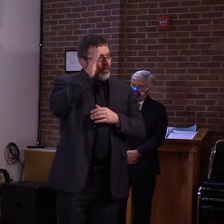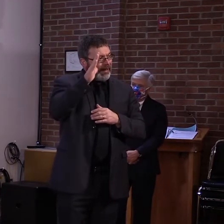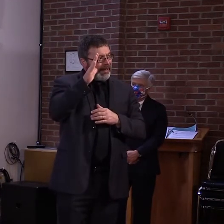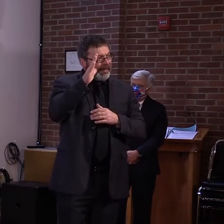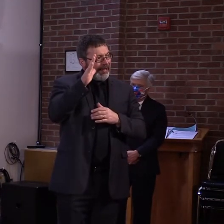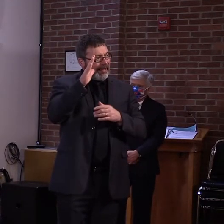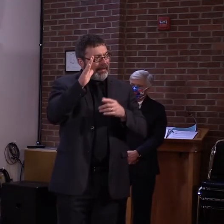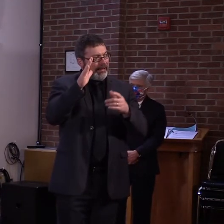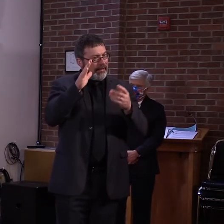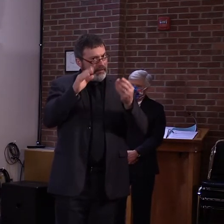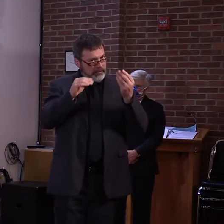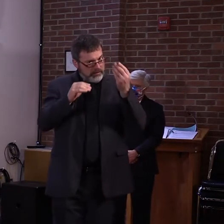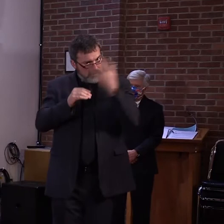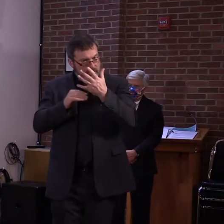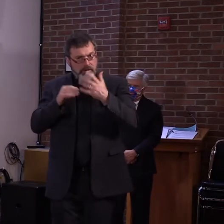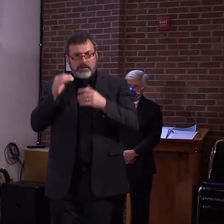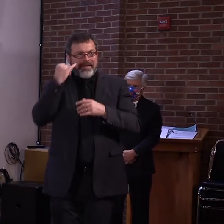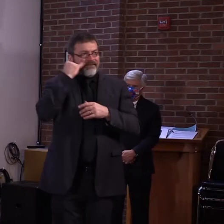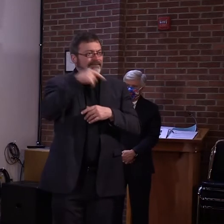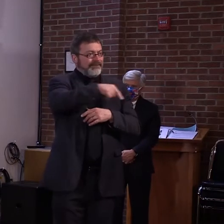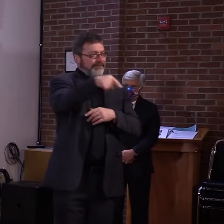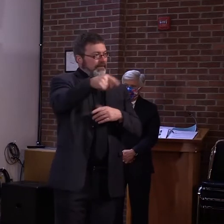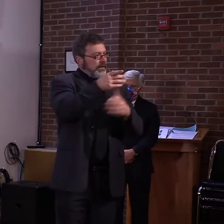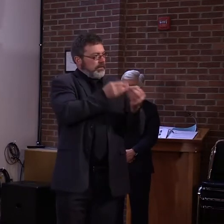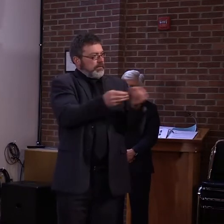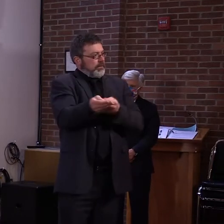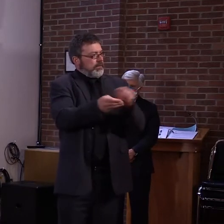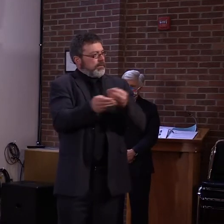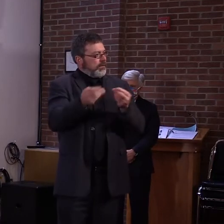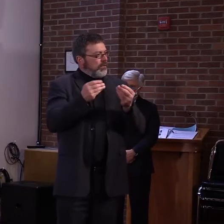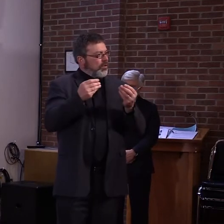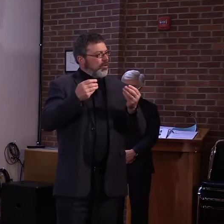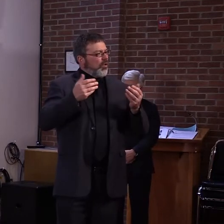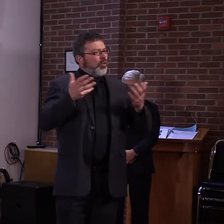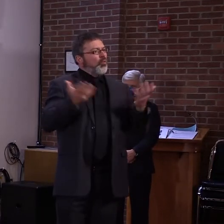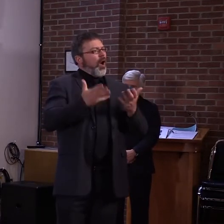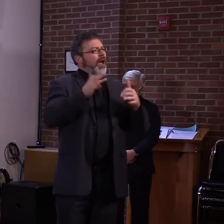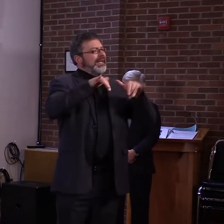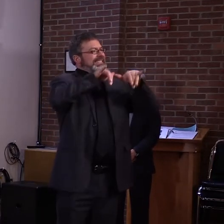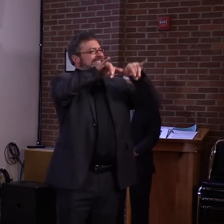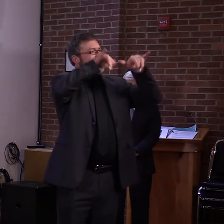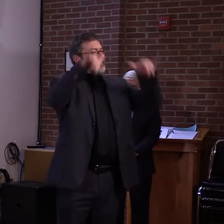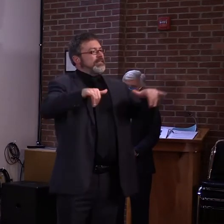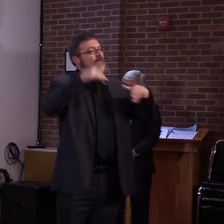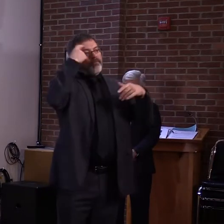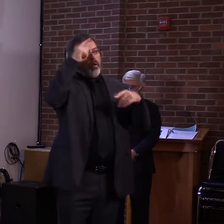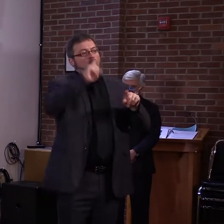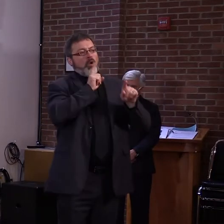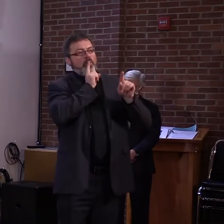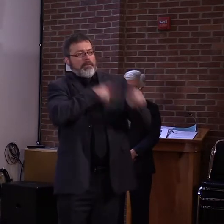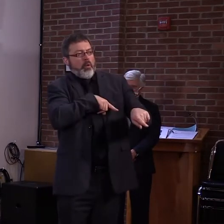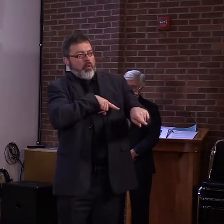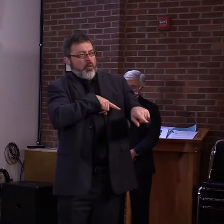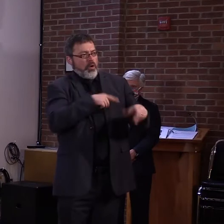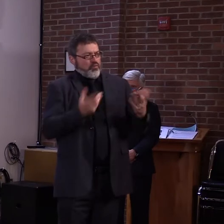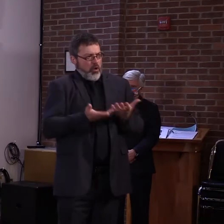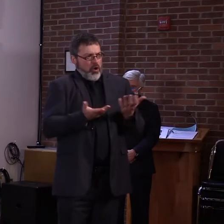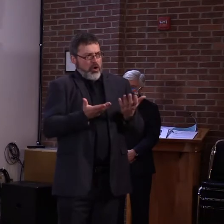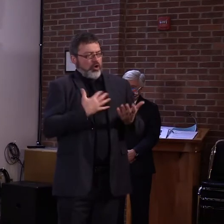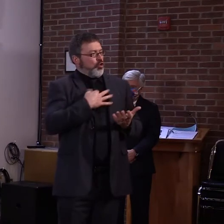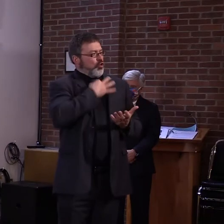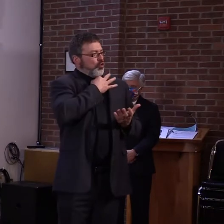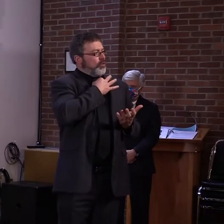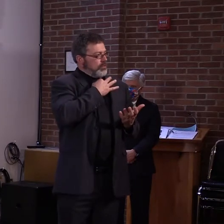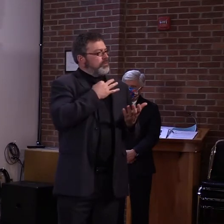I'm going to ask Dr. Kelso to answer some of that, in particular the contact tracing and so forth. From my